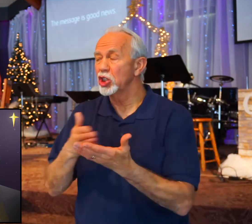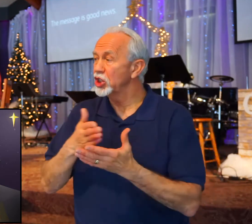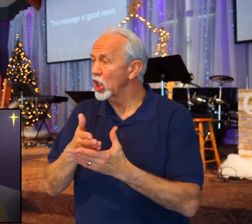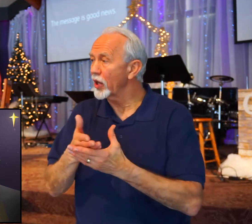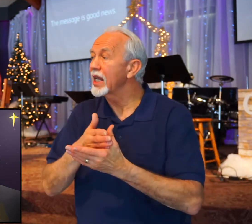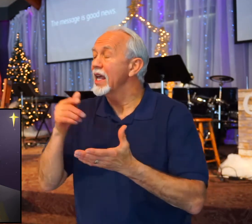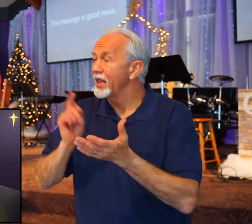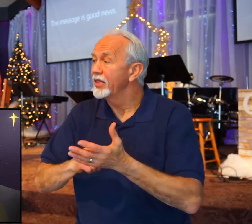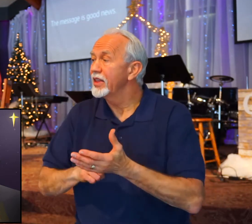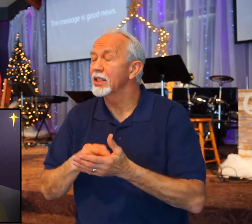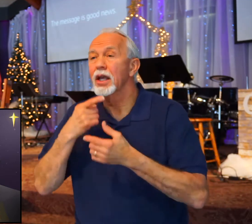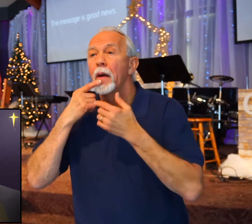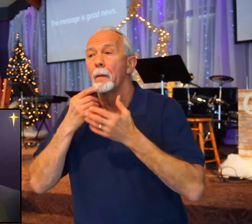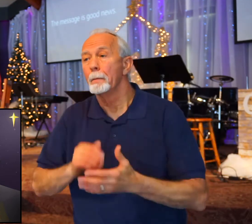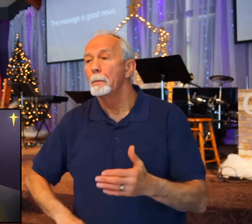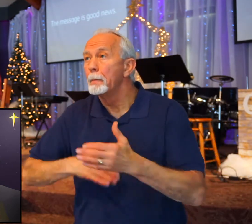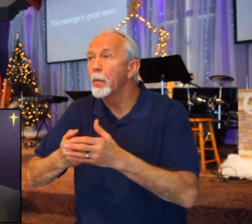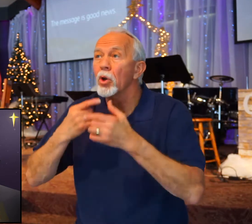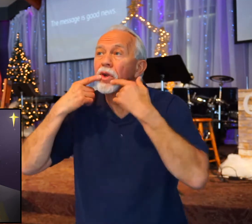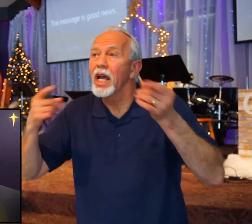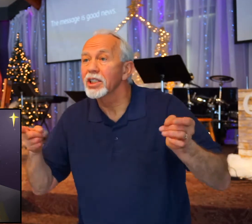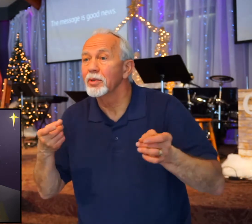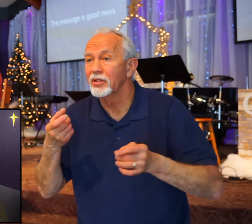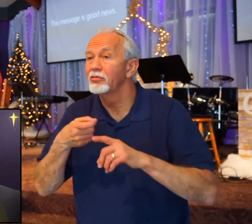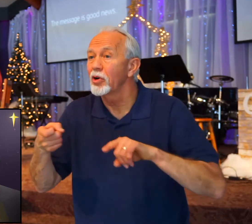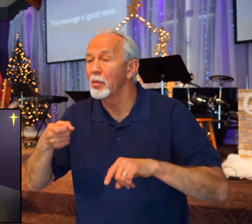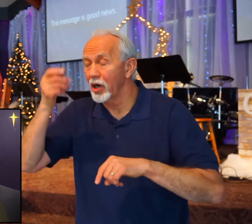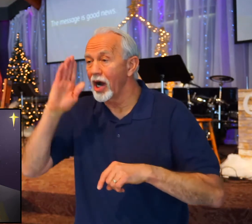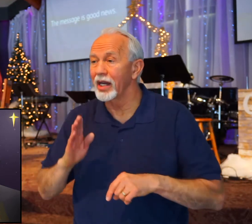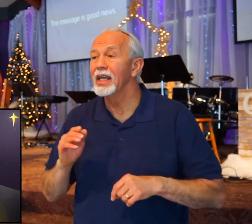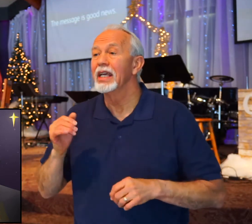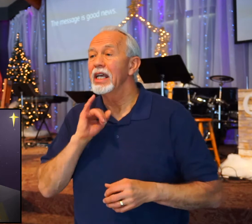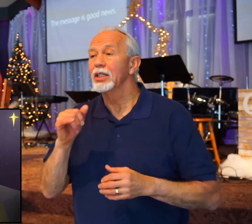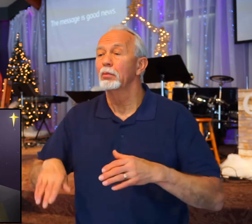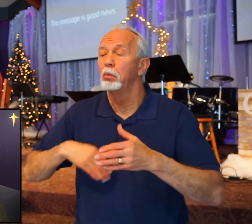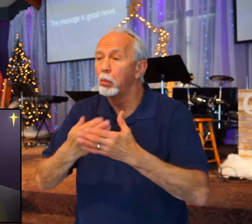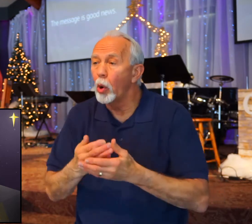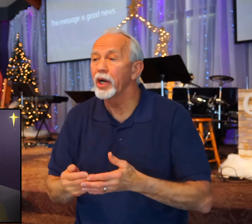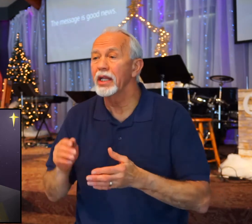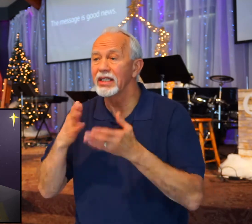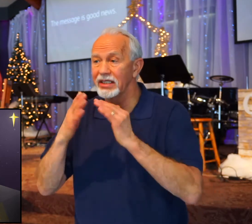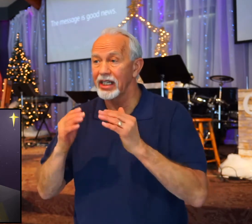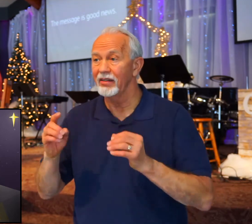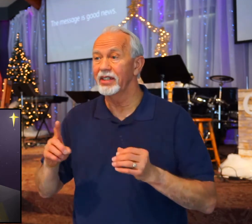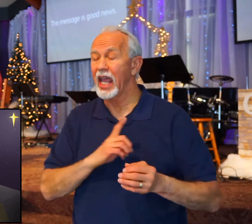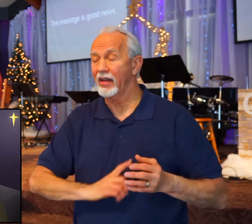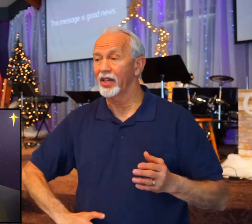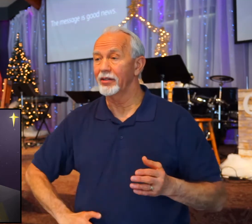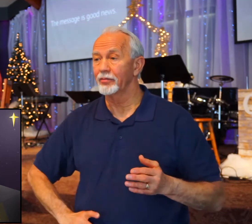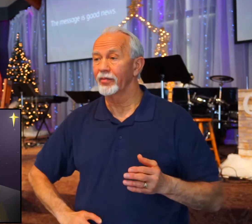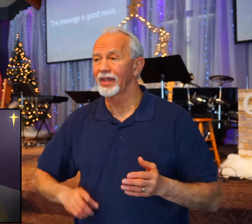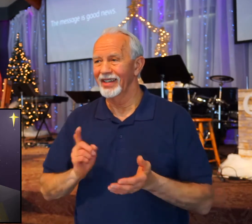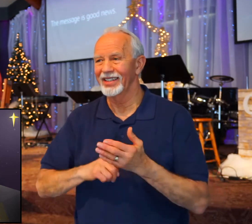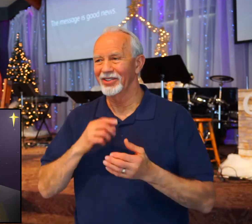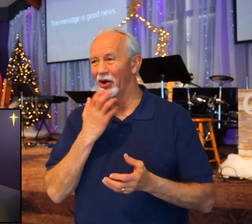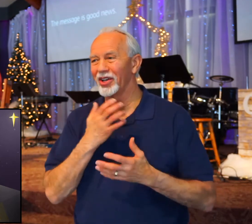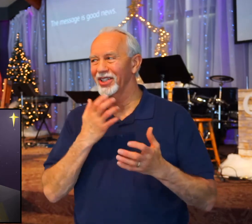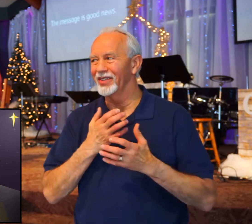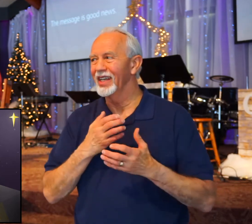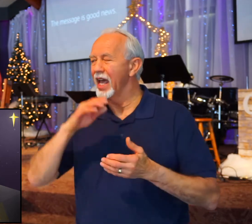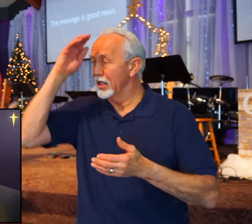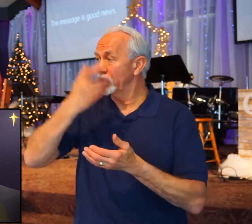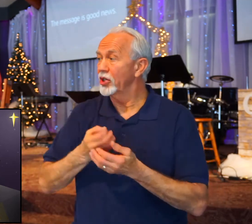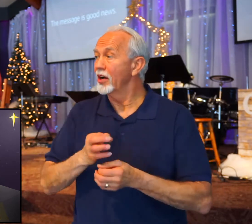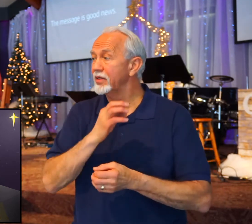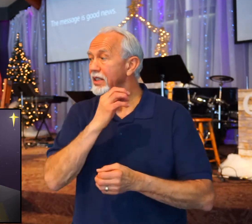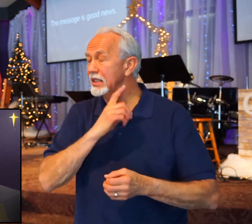this birth announcement of God, that he will be born in the city of David. Watch this. This is awesome. The Son of